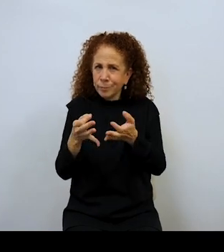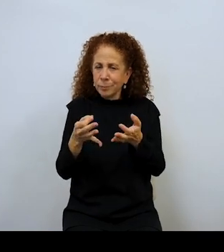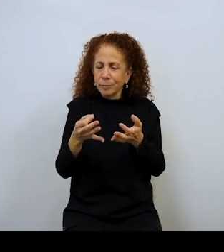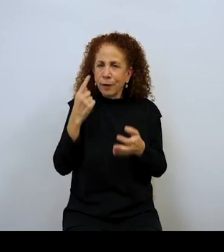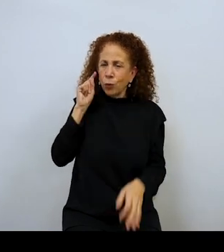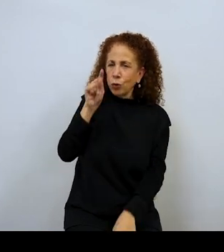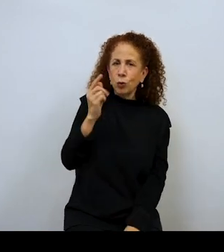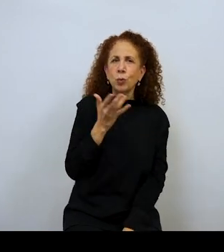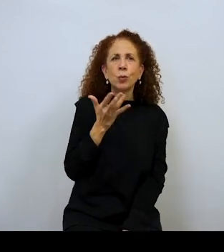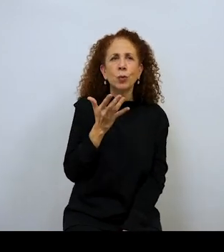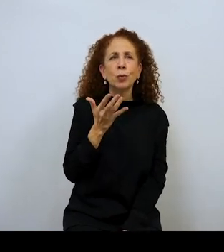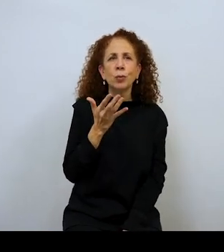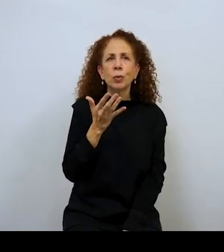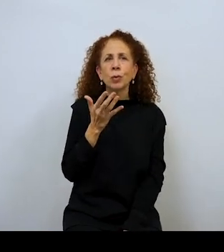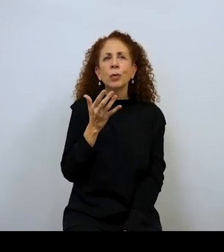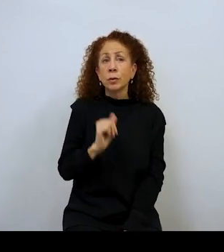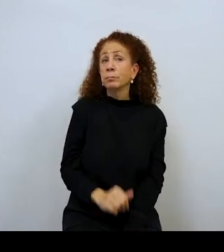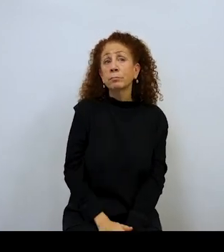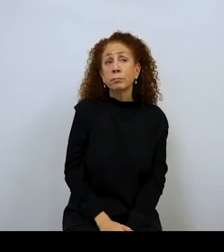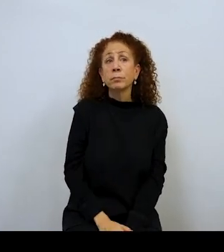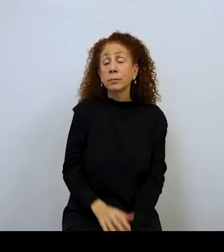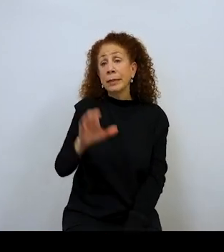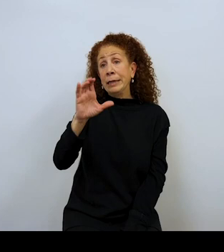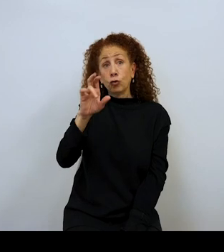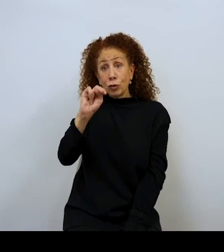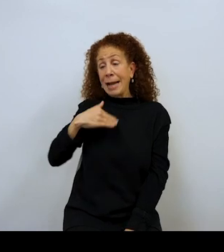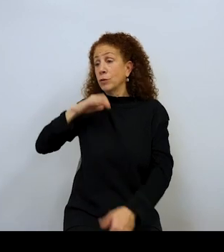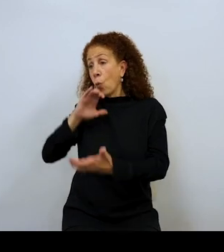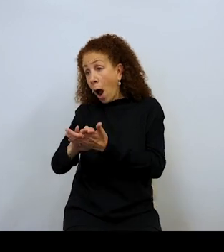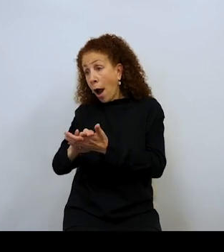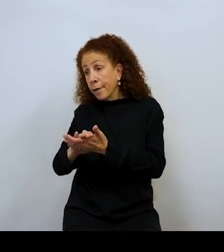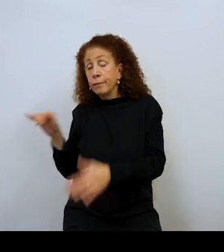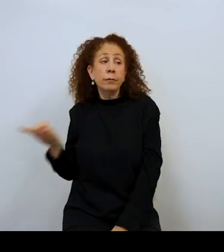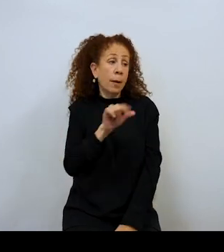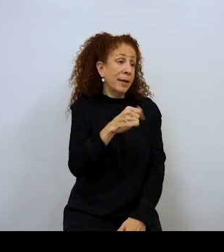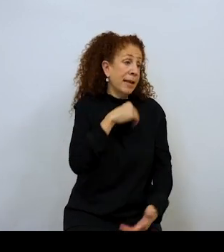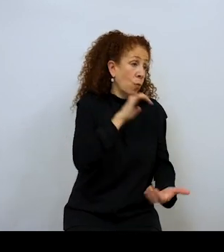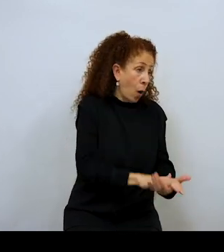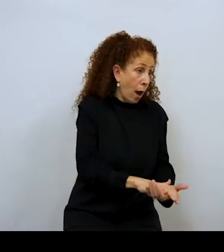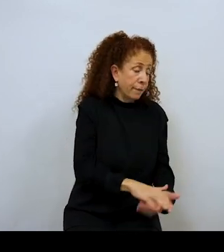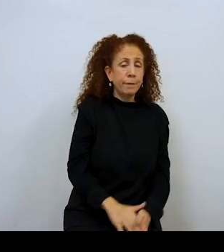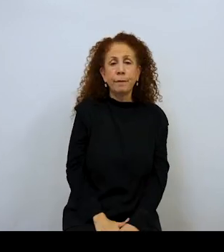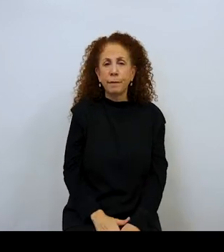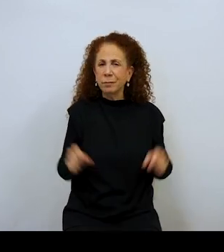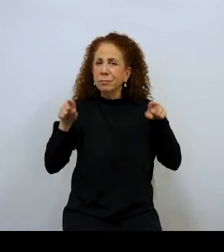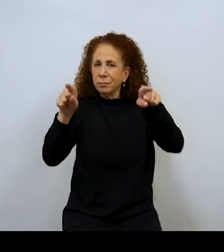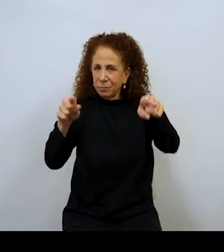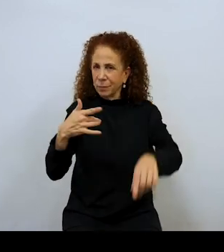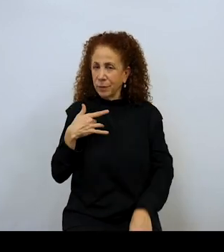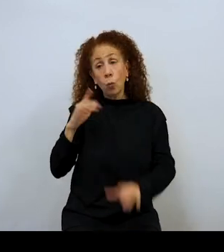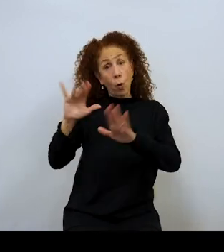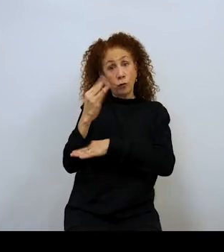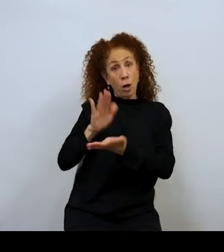you? I mean, did you sort of think, okay, so Creon has a wife, so I have to develop a character that's going to be the wife? And I think you actually did a